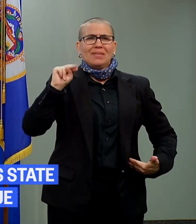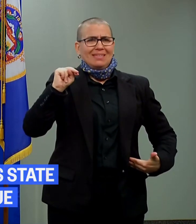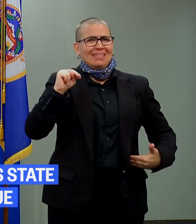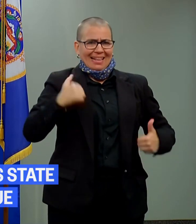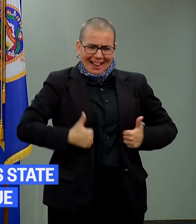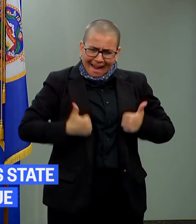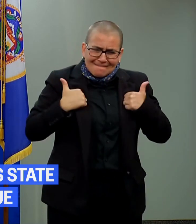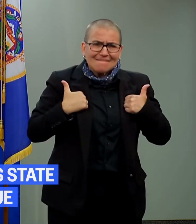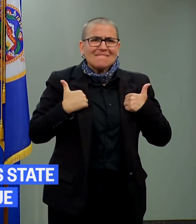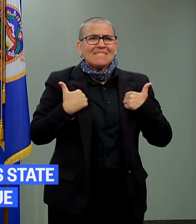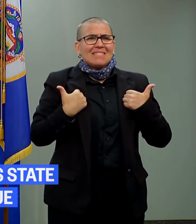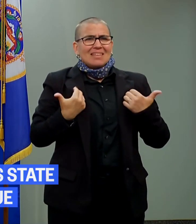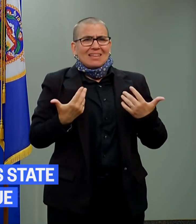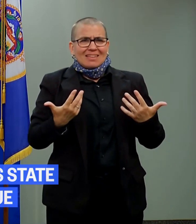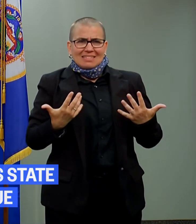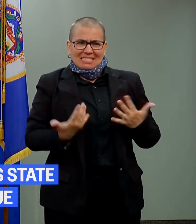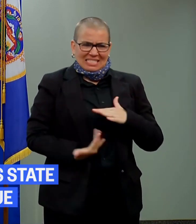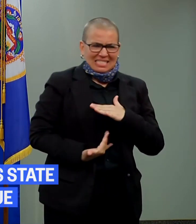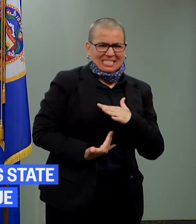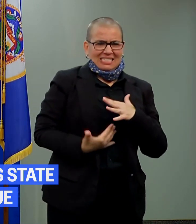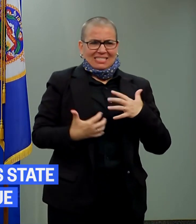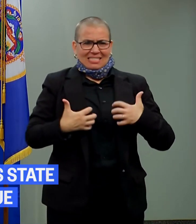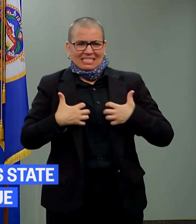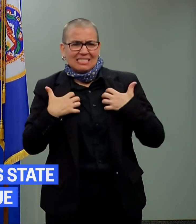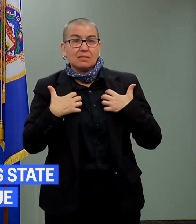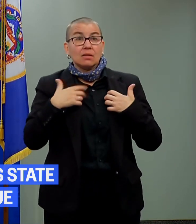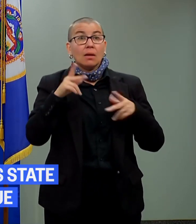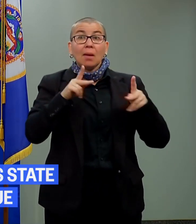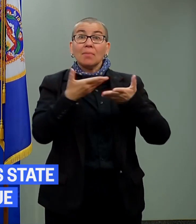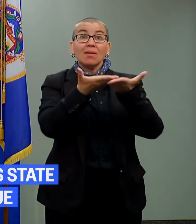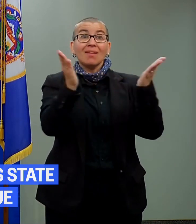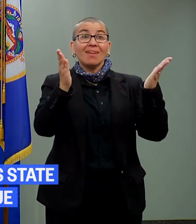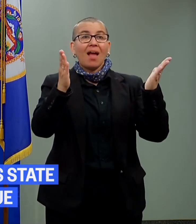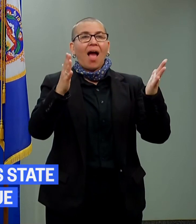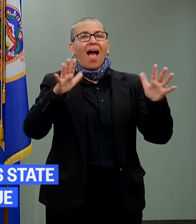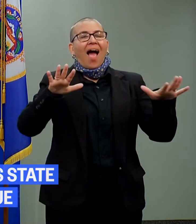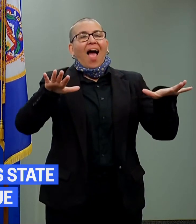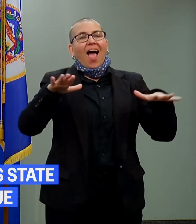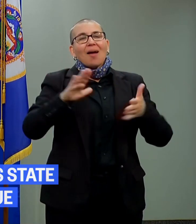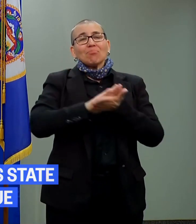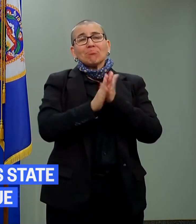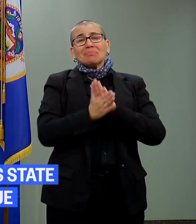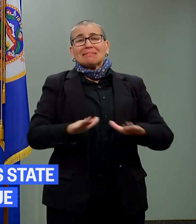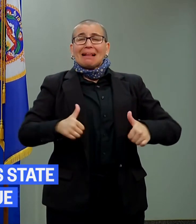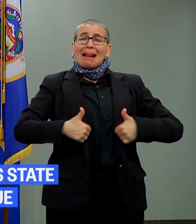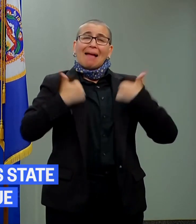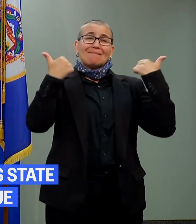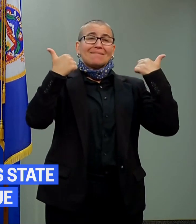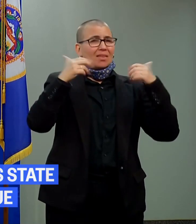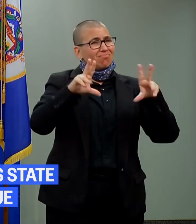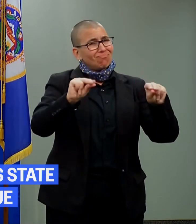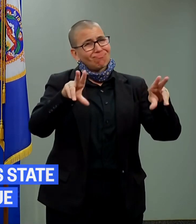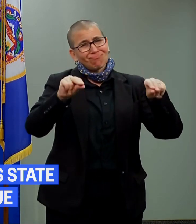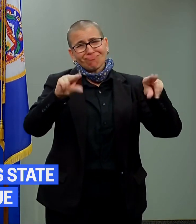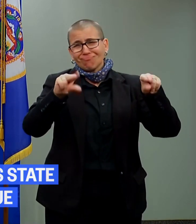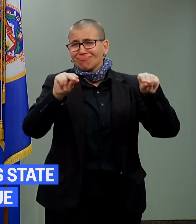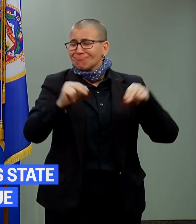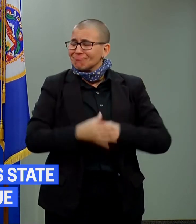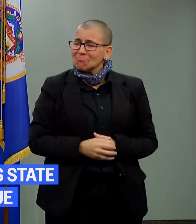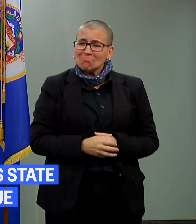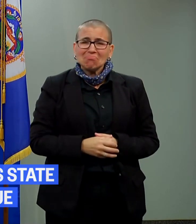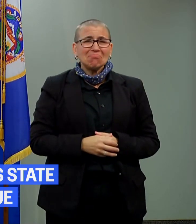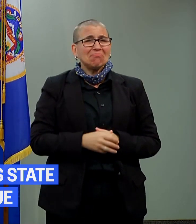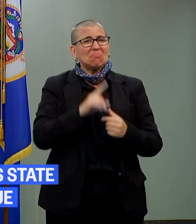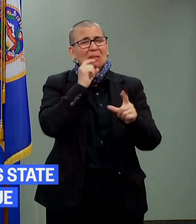happened. We're not. I don't know a single police officer. I don't know a single CEO. I don't know a single lawyer, accountant,